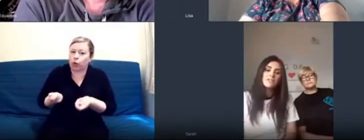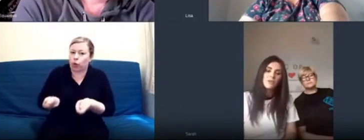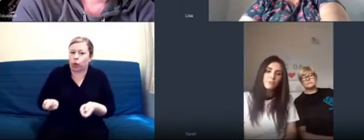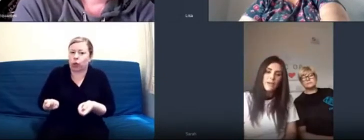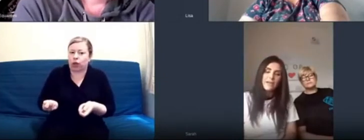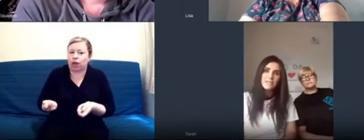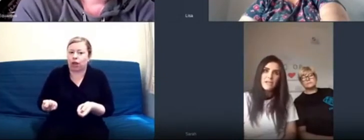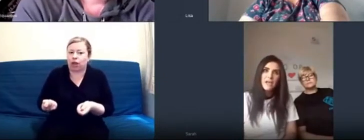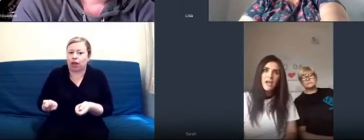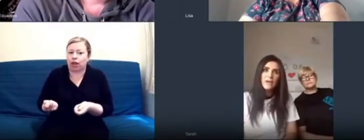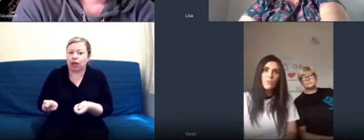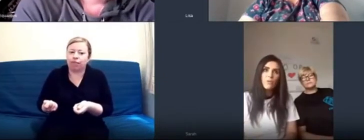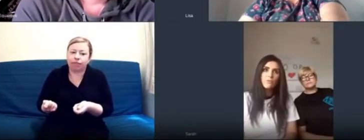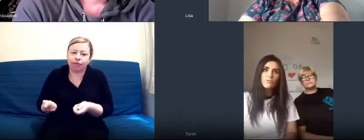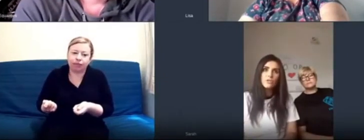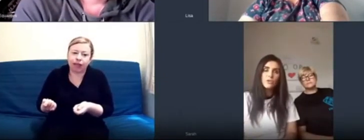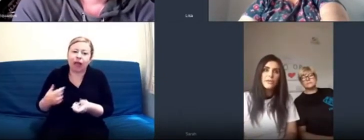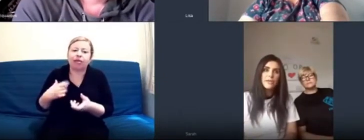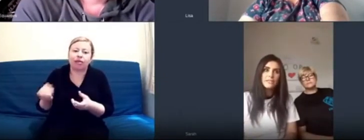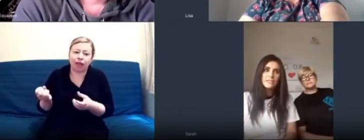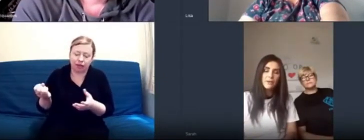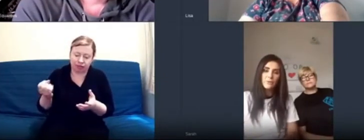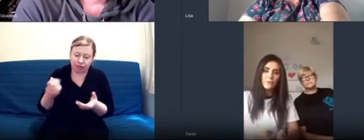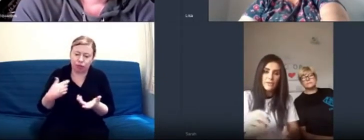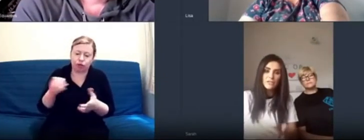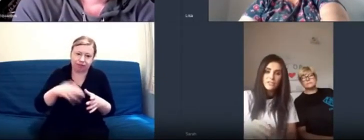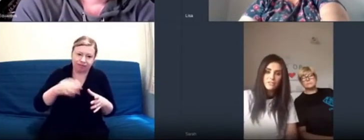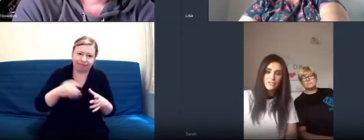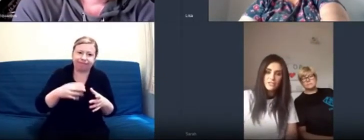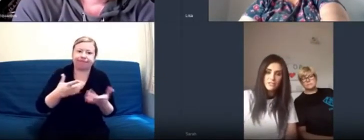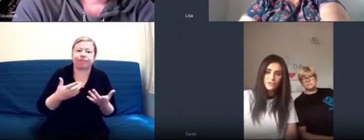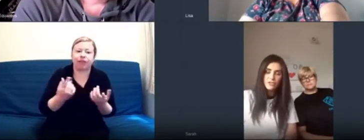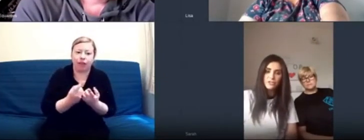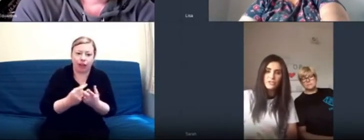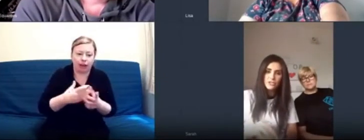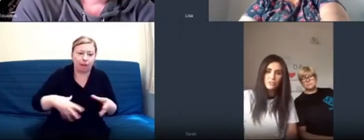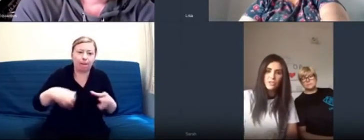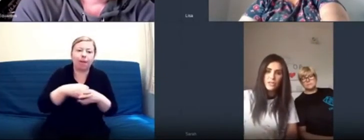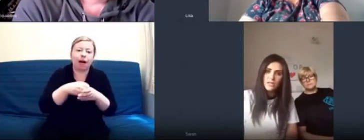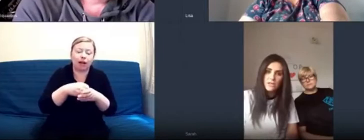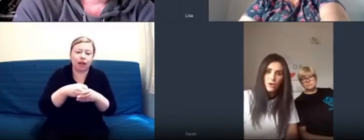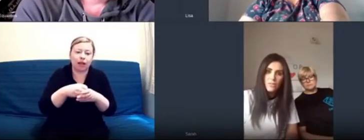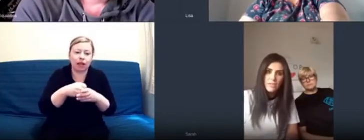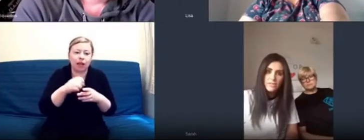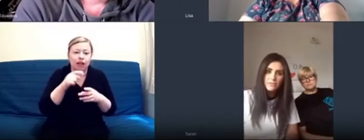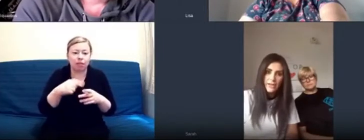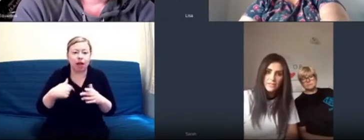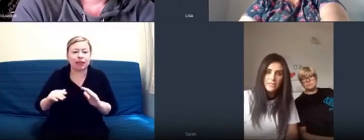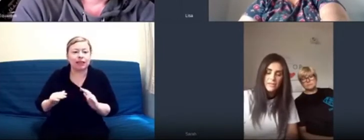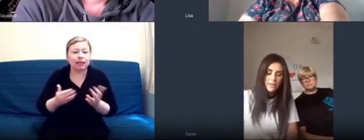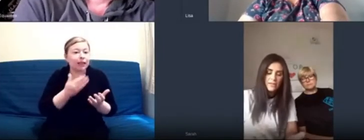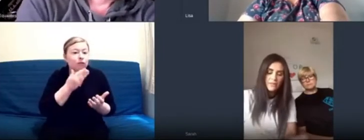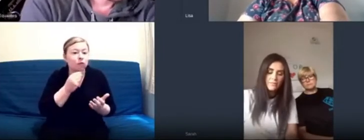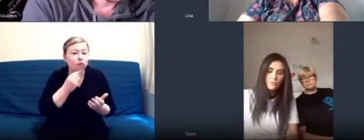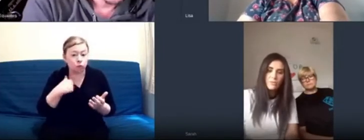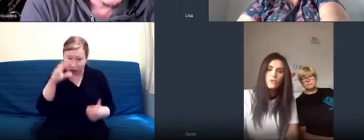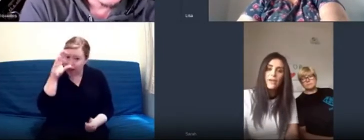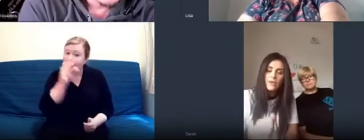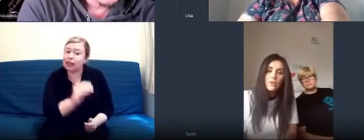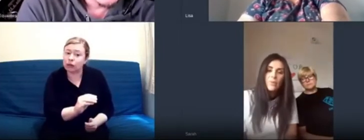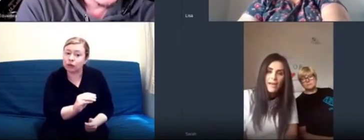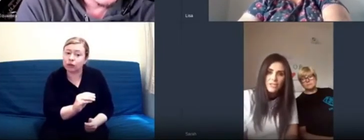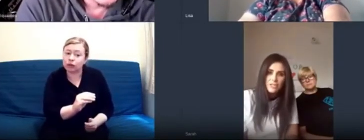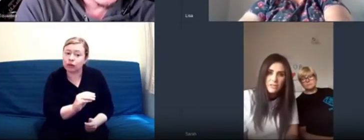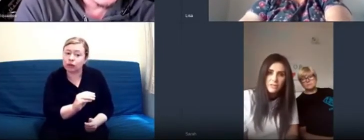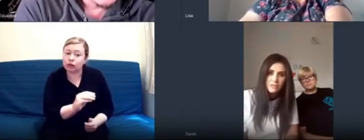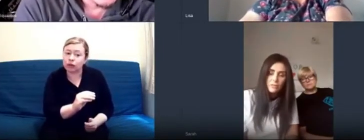allocate some out into the bags. And what we've been doing is, and we make our service users extremely clear on this fact, that we